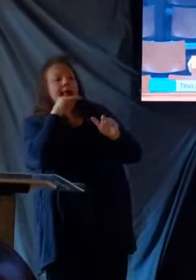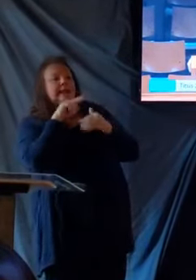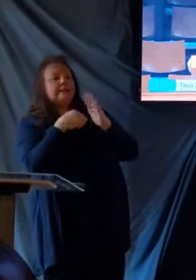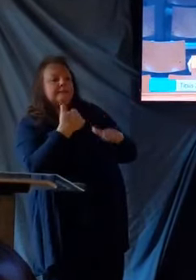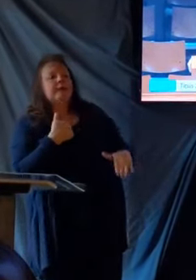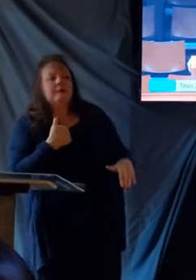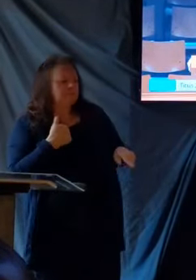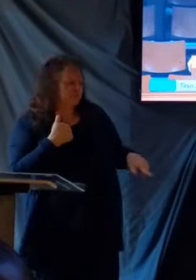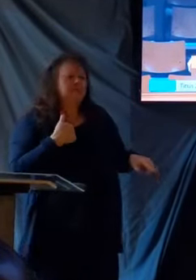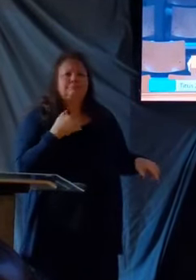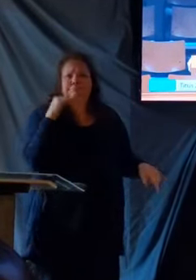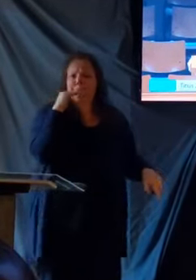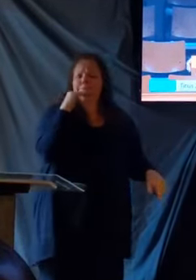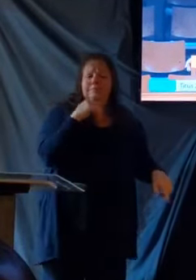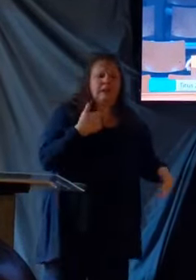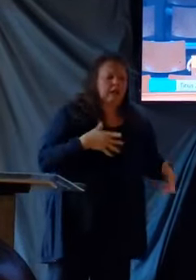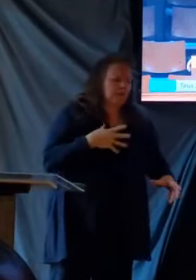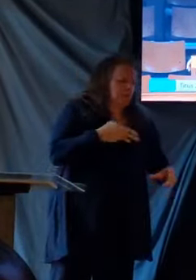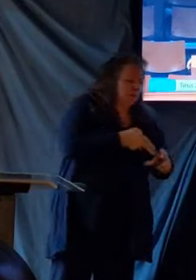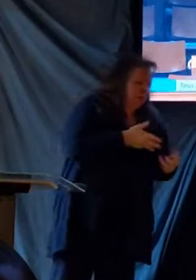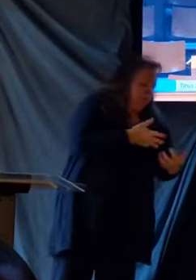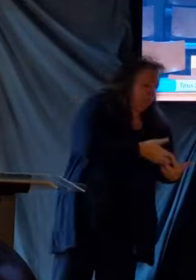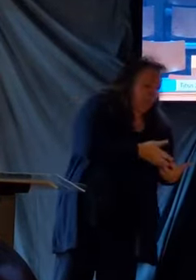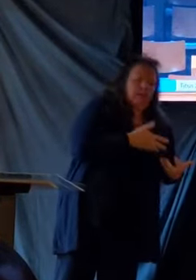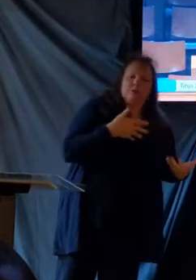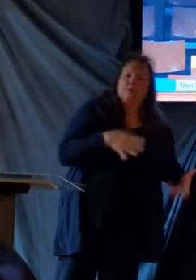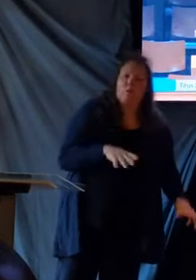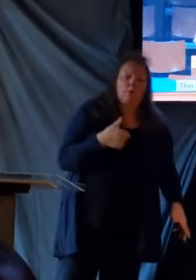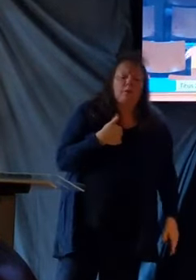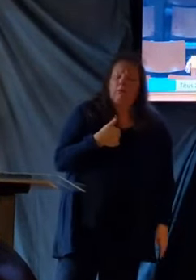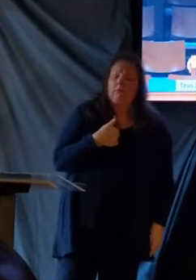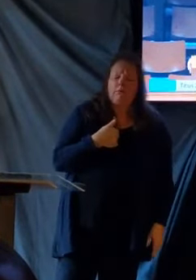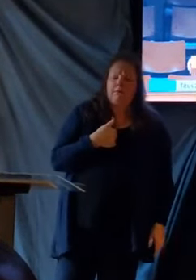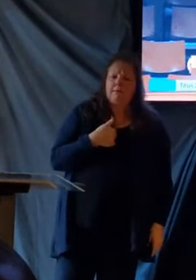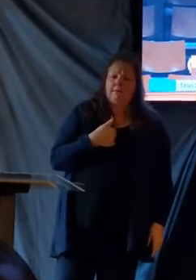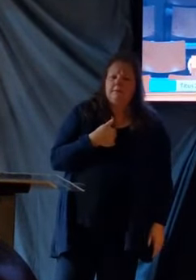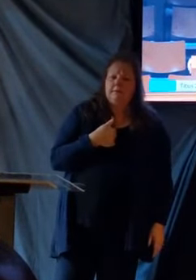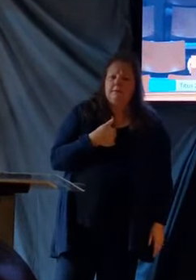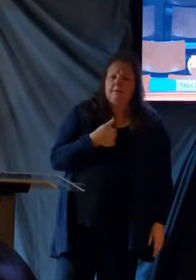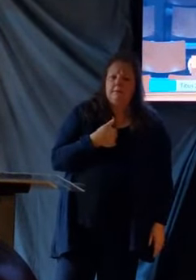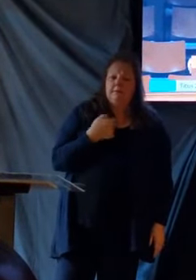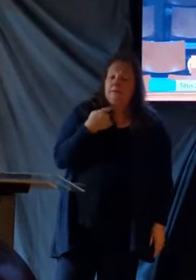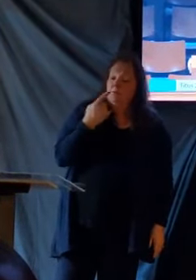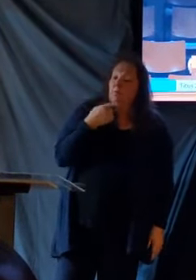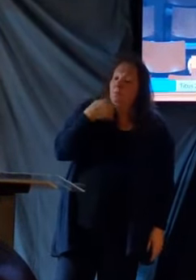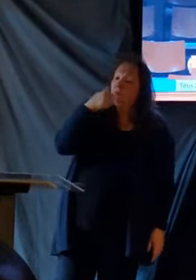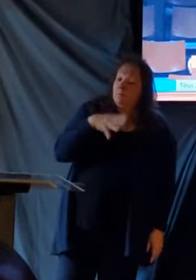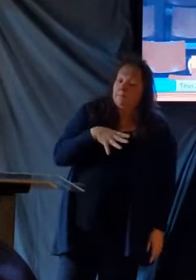the diabolos. We don't want to join forces with him, as he told the older women.